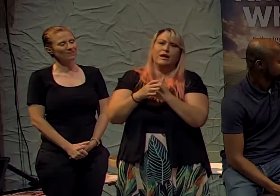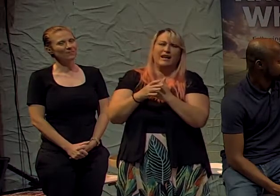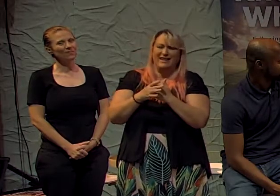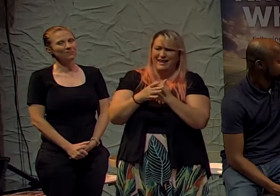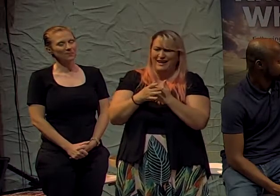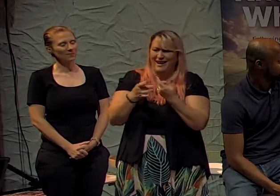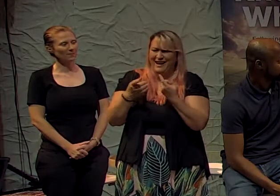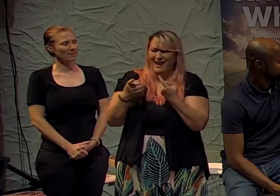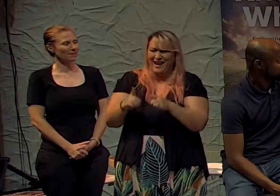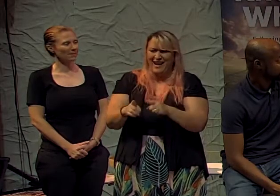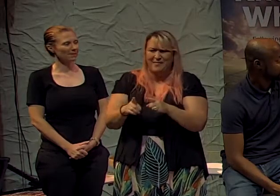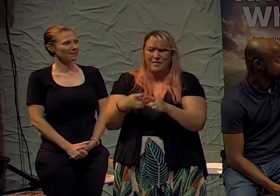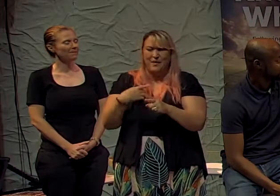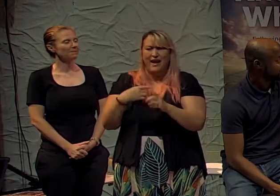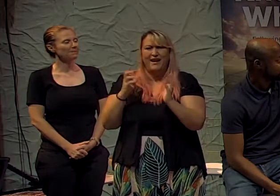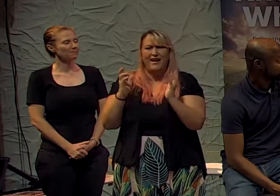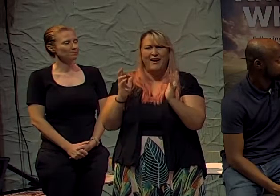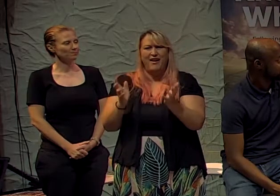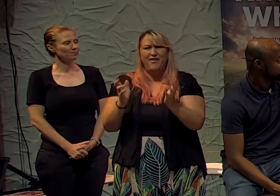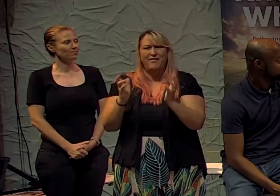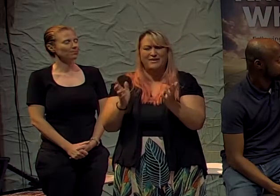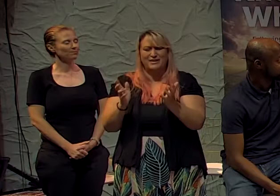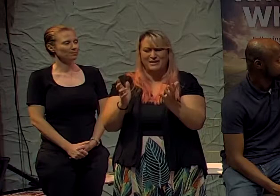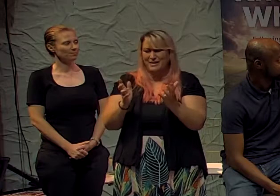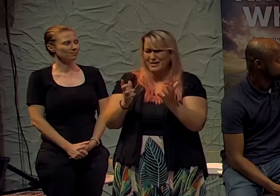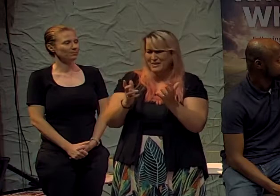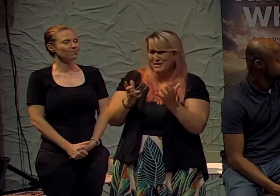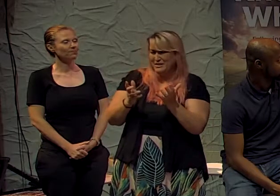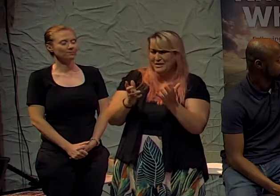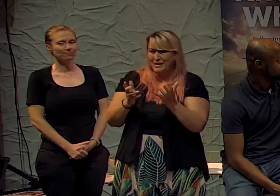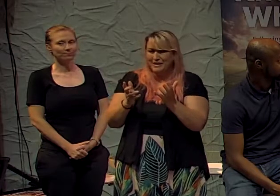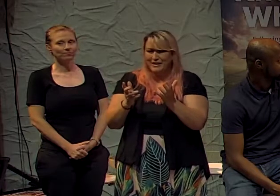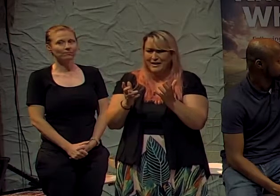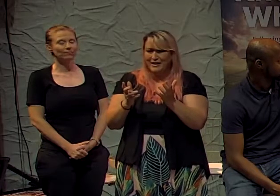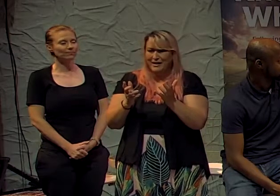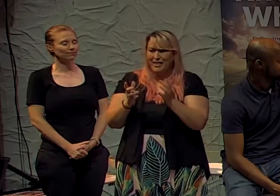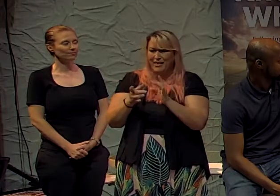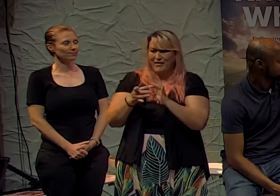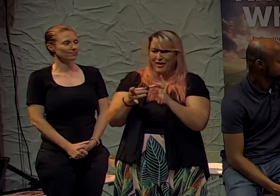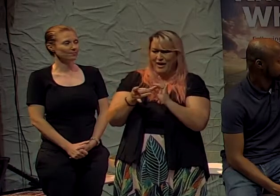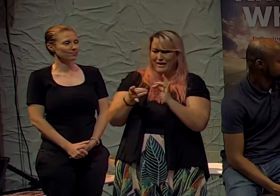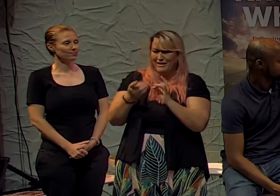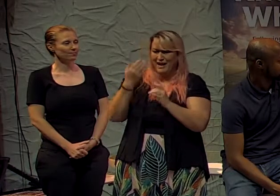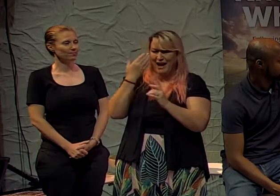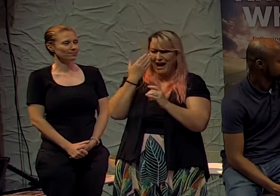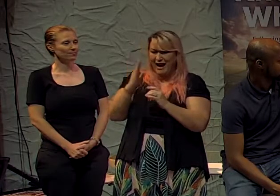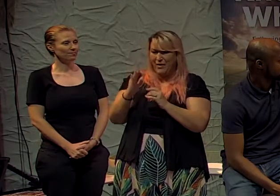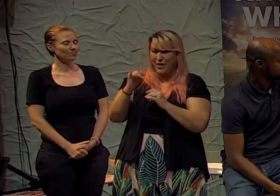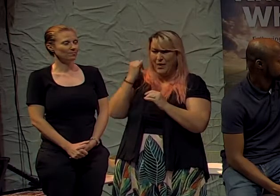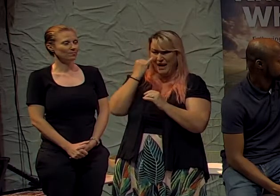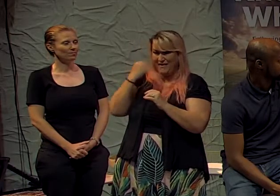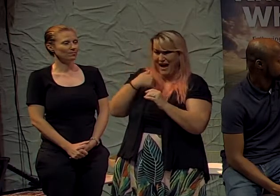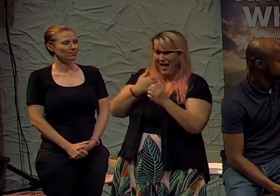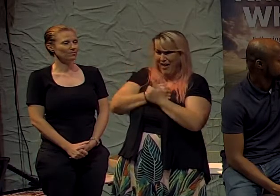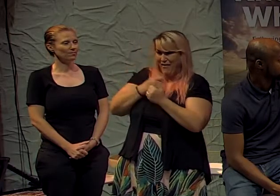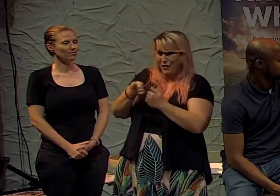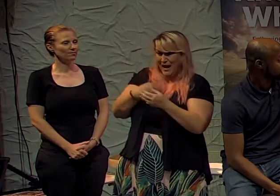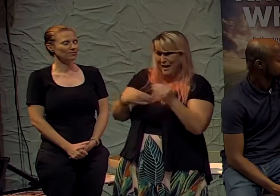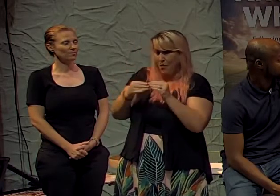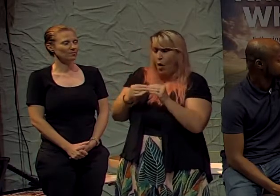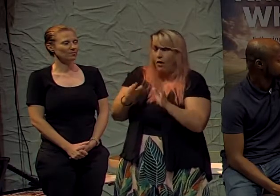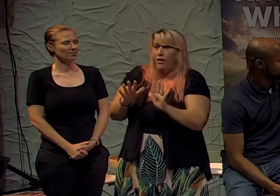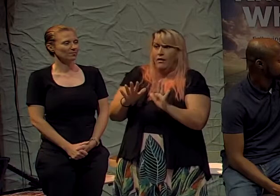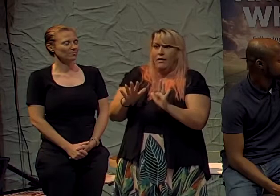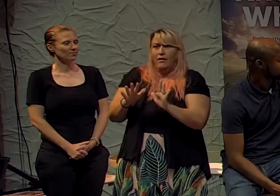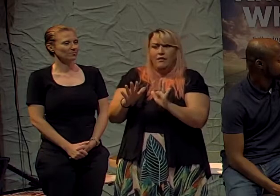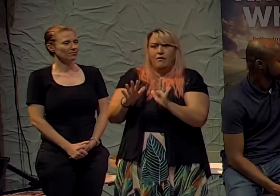end up having a conversation where essentially the phrase, I don't know if I love you anymore, came out. And that's